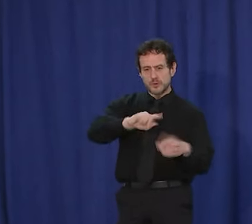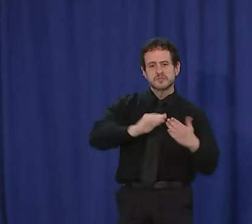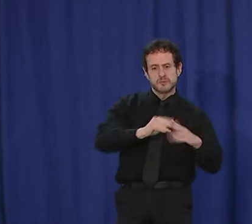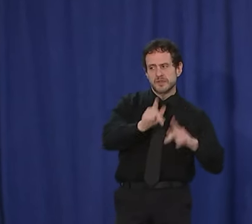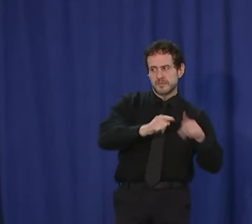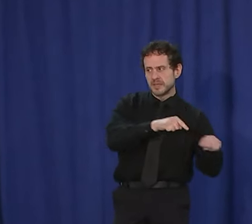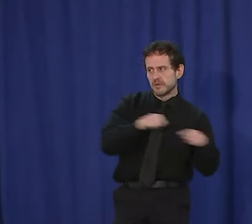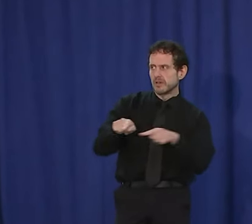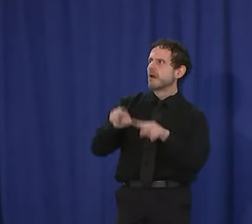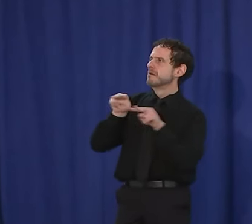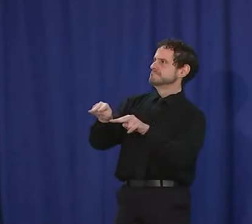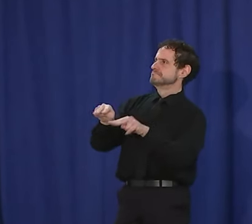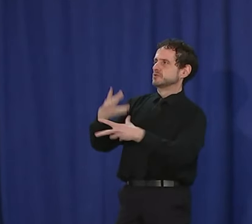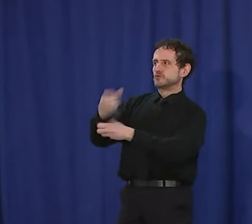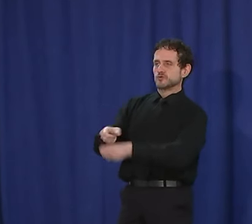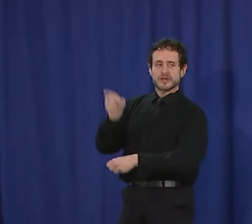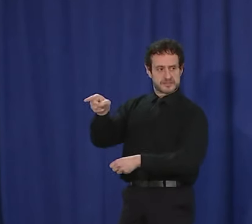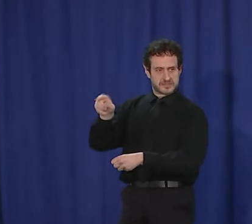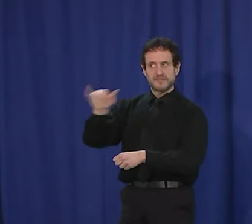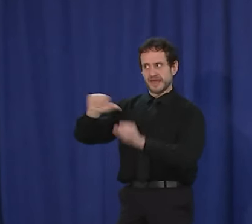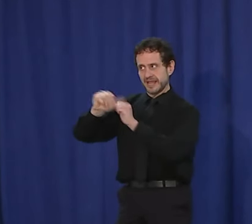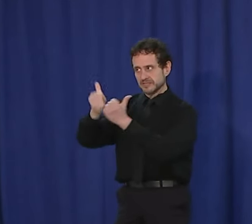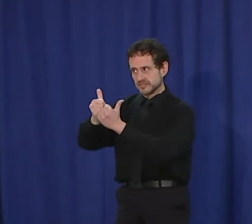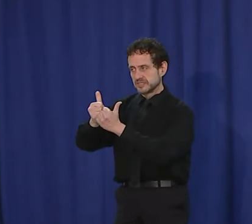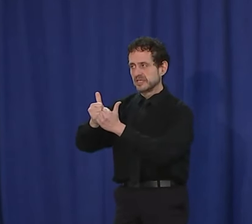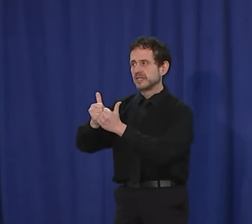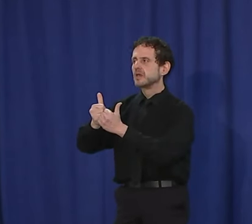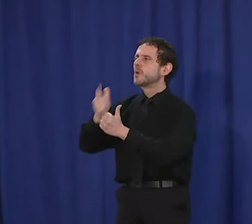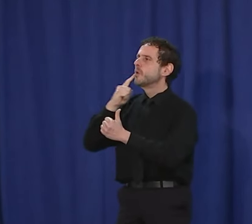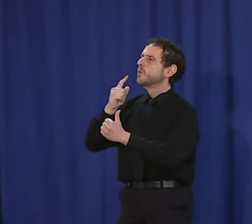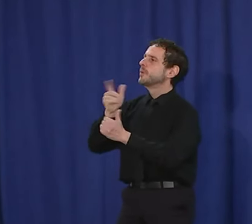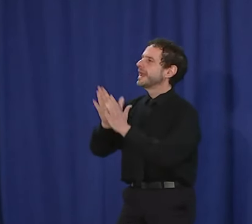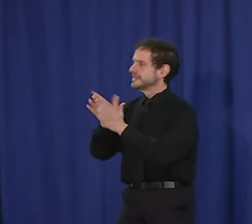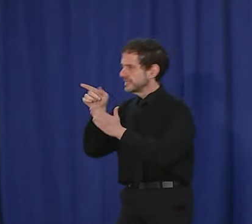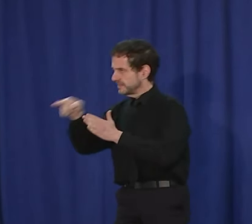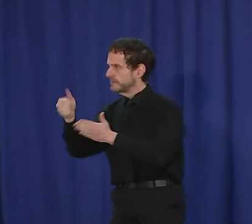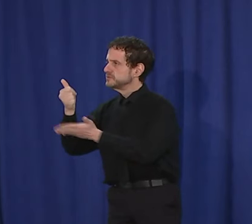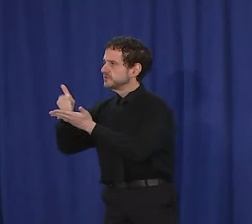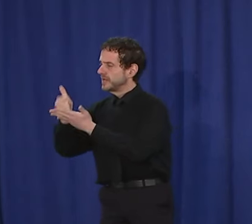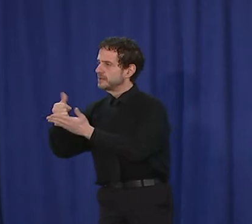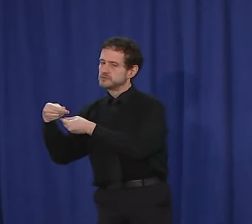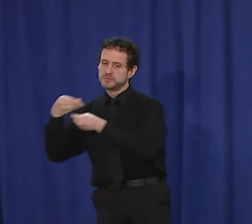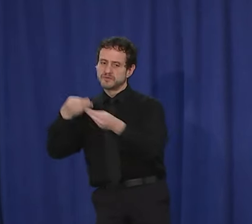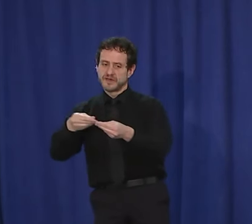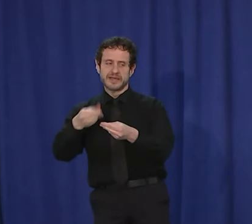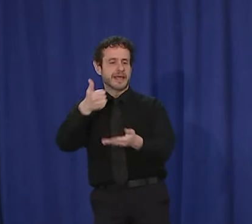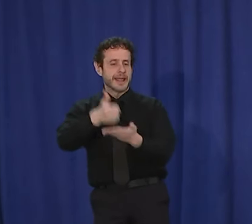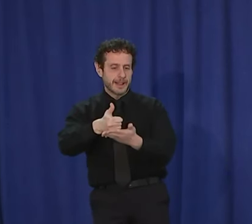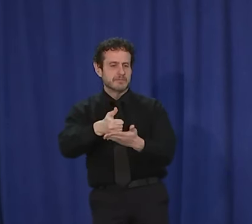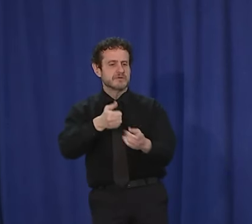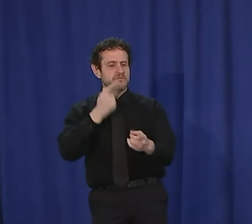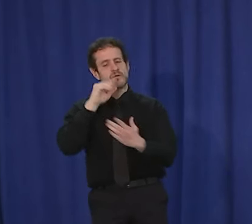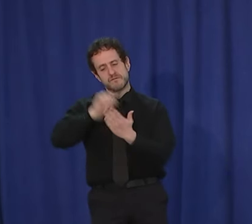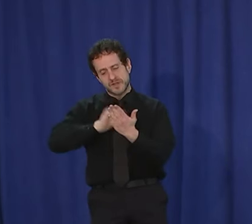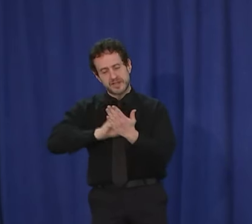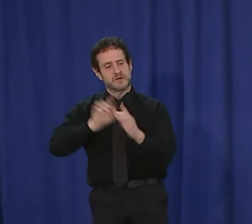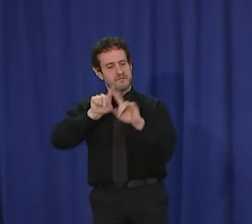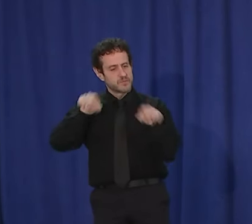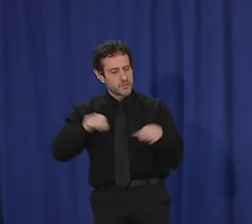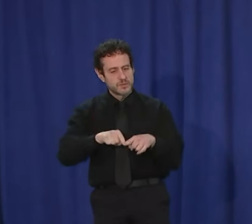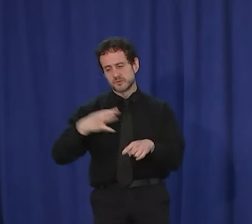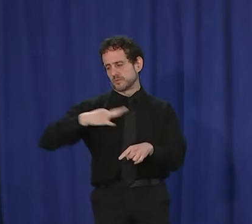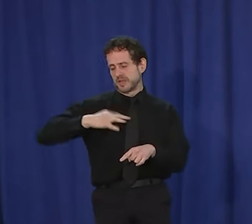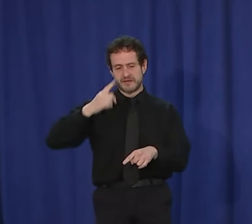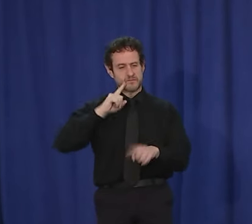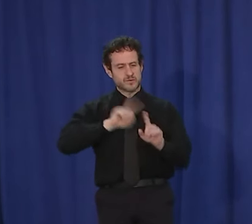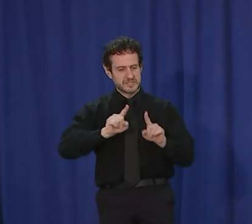a variety of communities across the city, to really both provide technical assistance, if you will, to people applying for